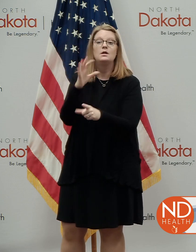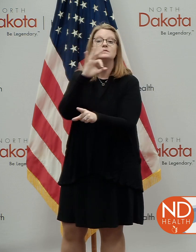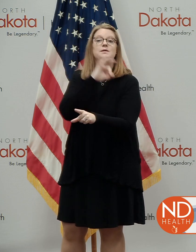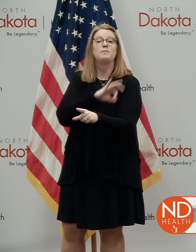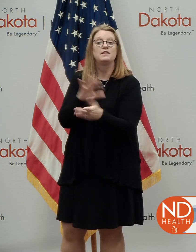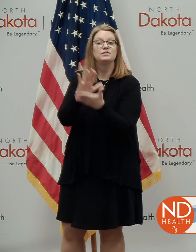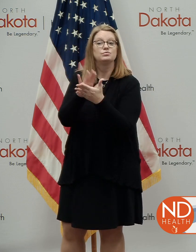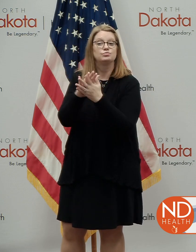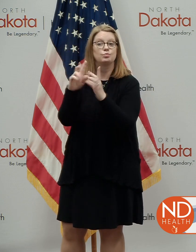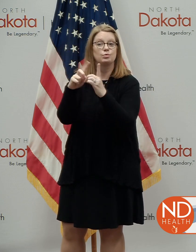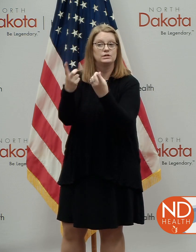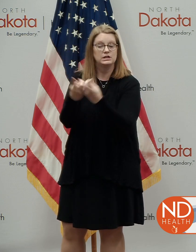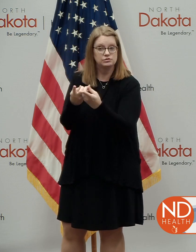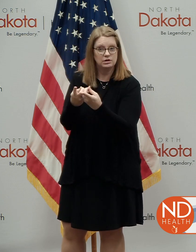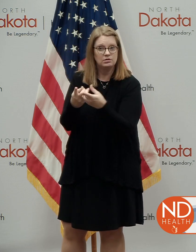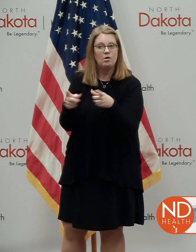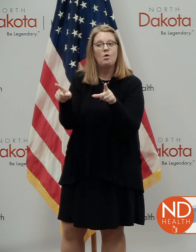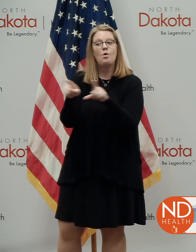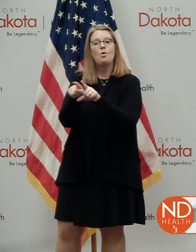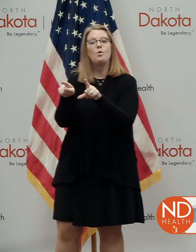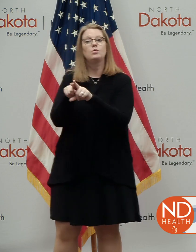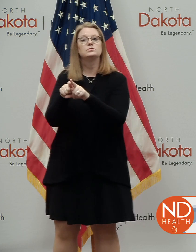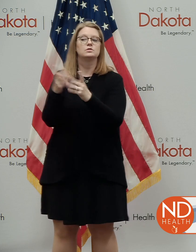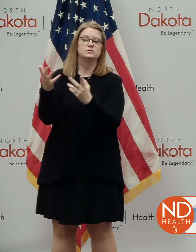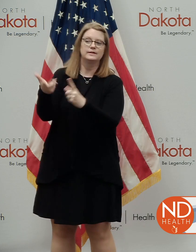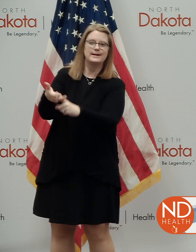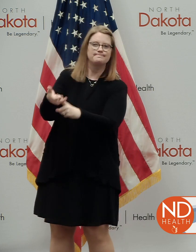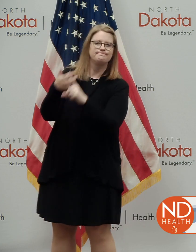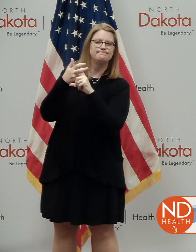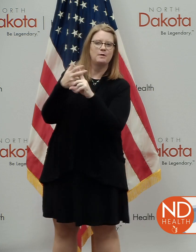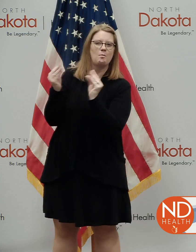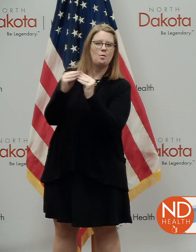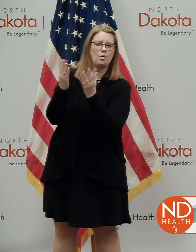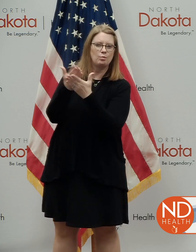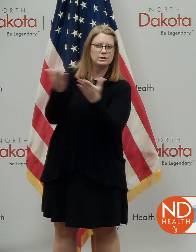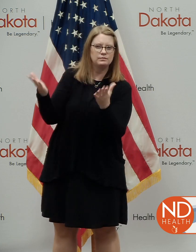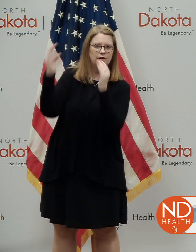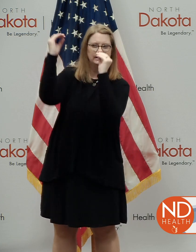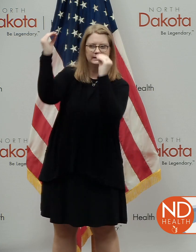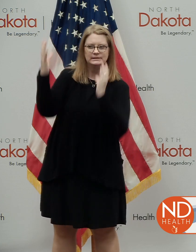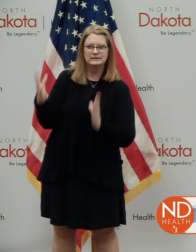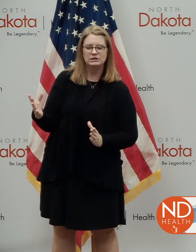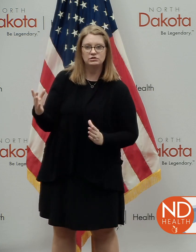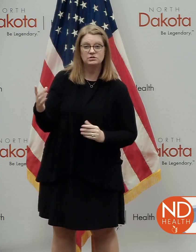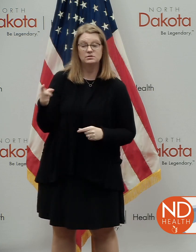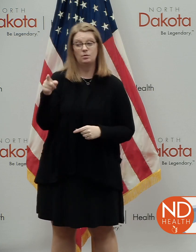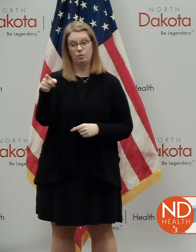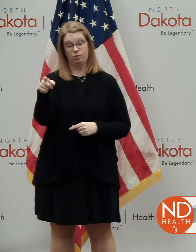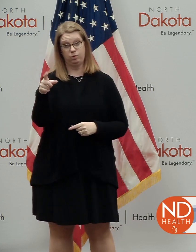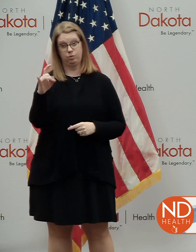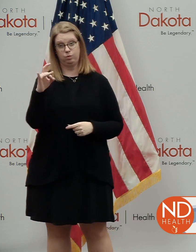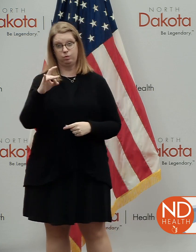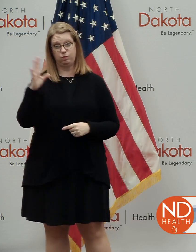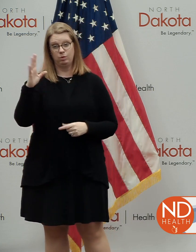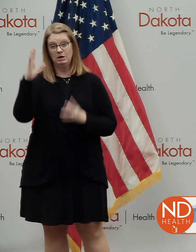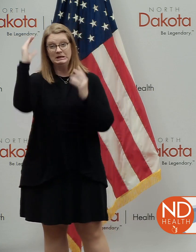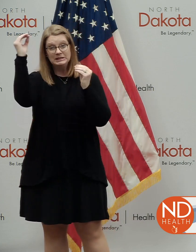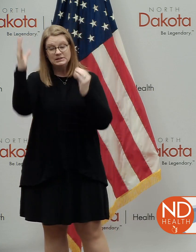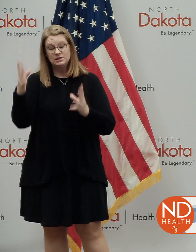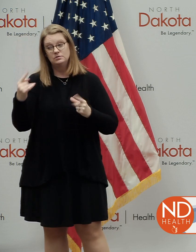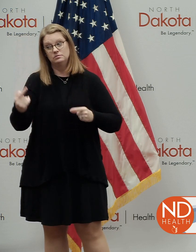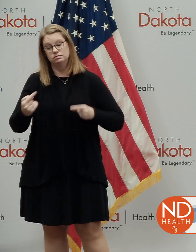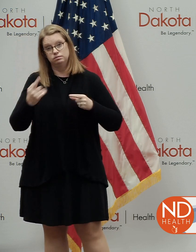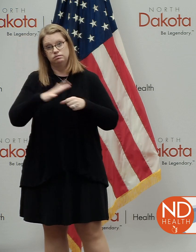district, but also to help bring on more resources for teachers because they are going through some very difficult